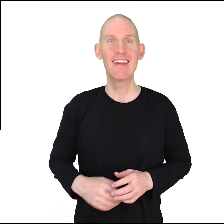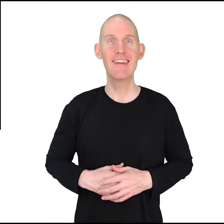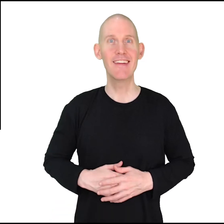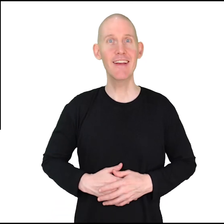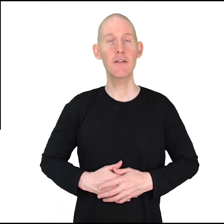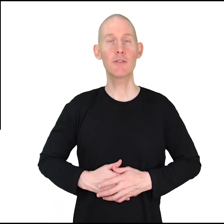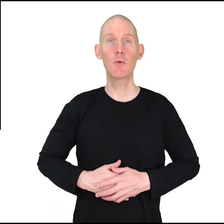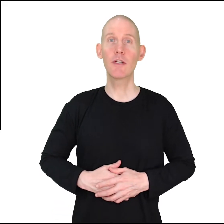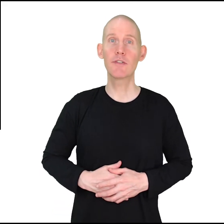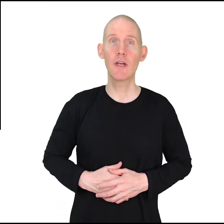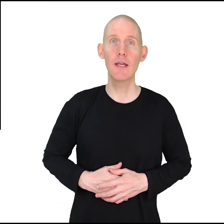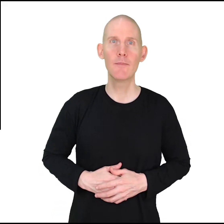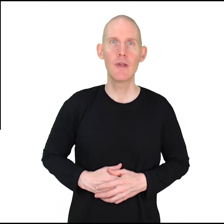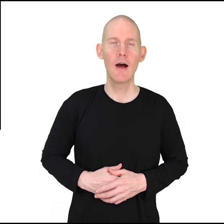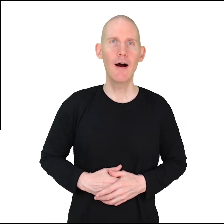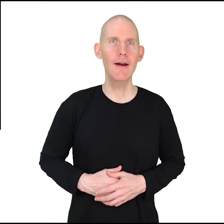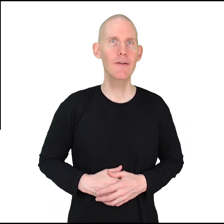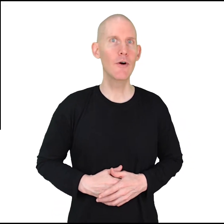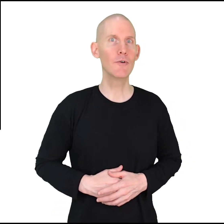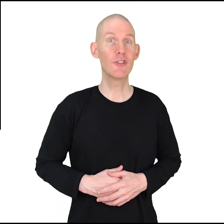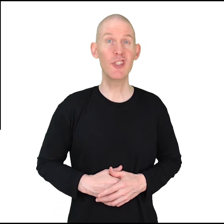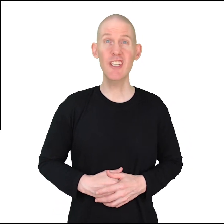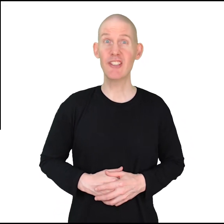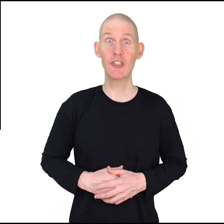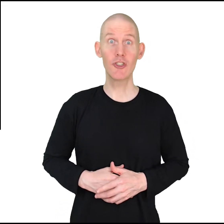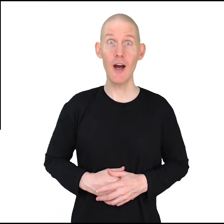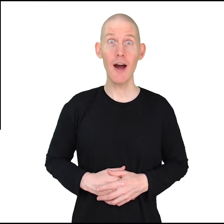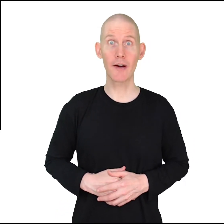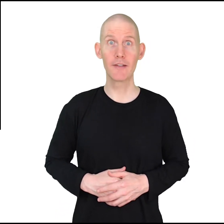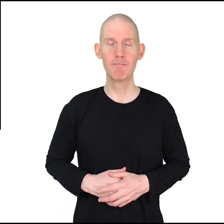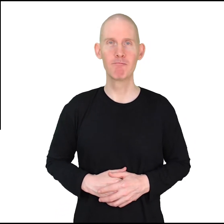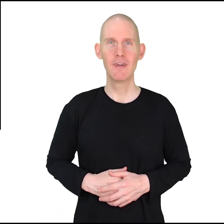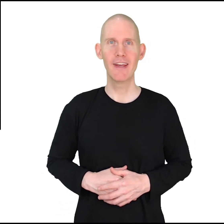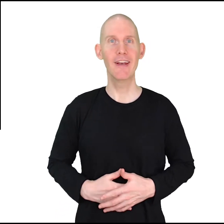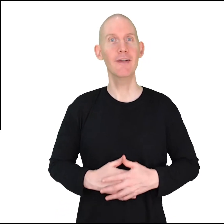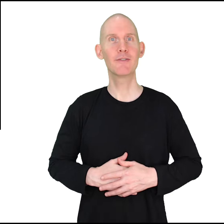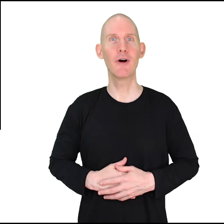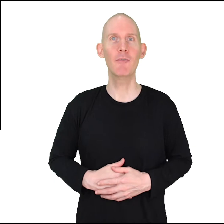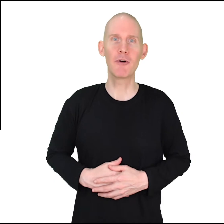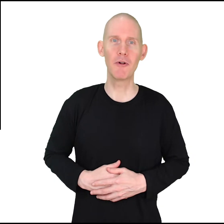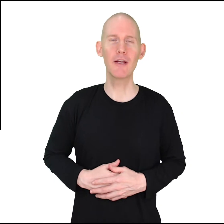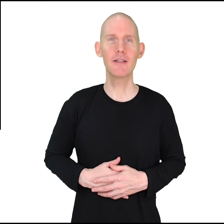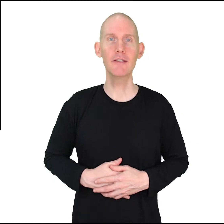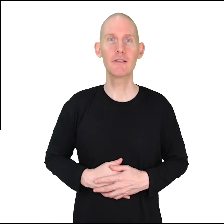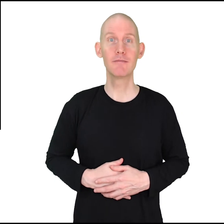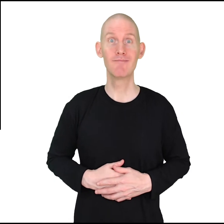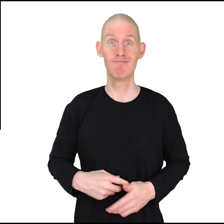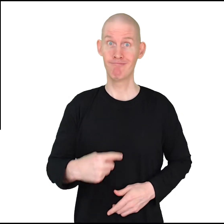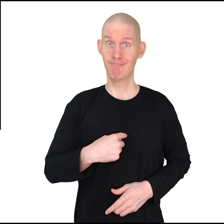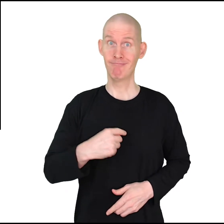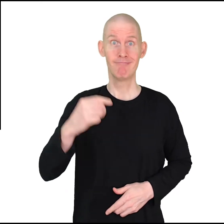In English, we could say, I know she's shocked. In ASL, we'll go like this.